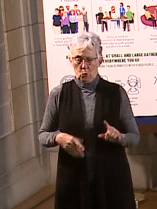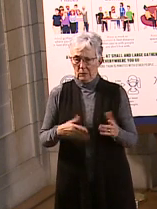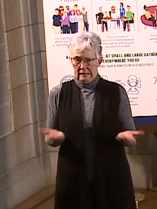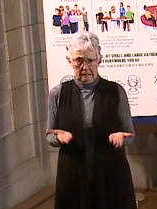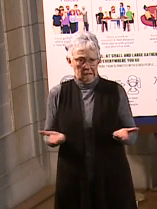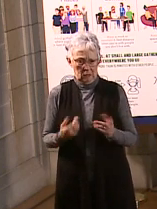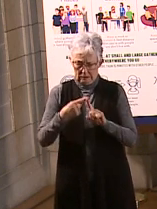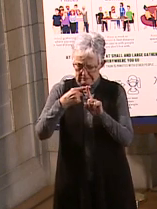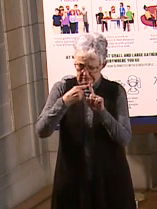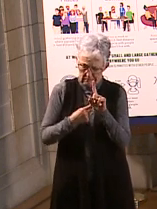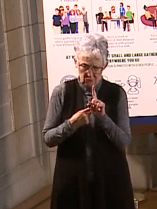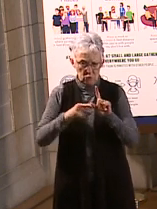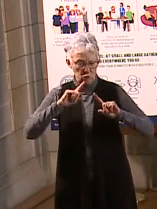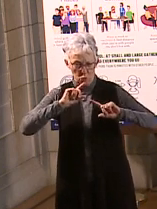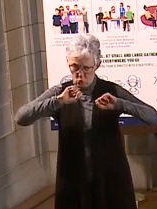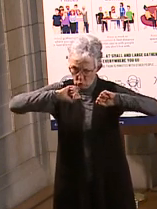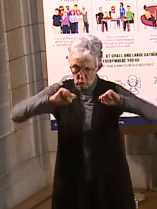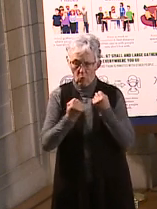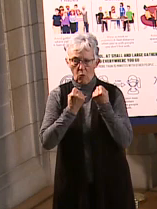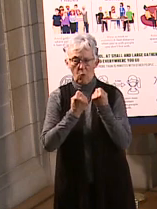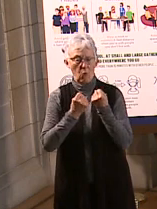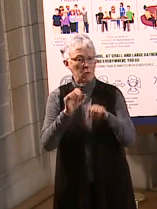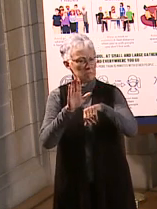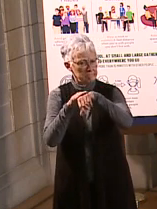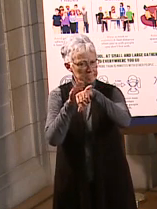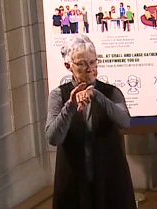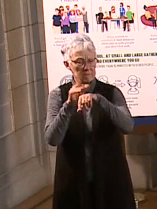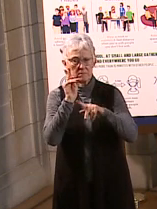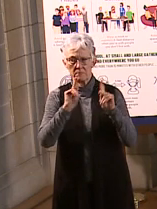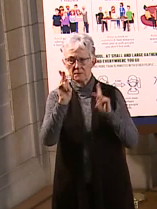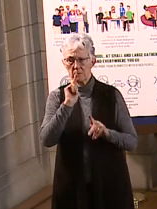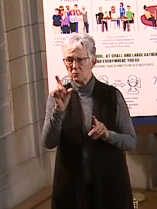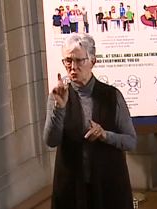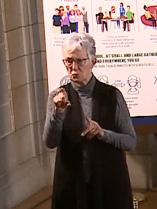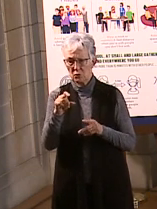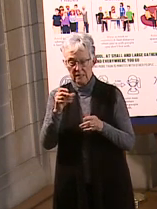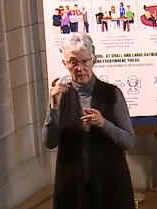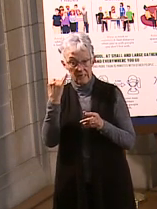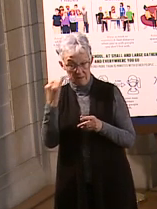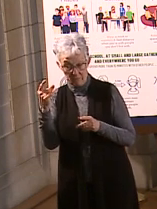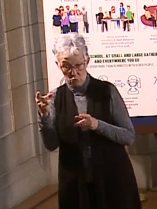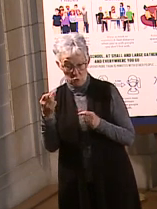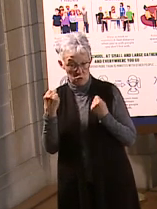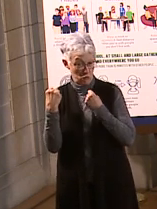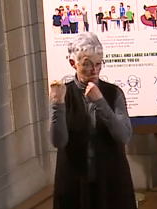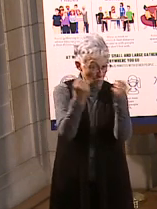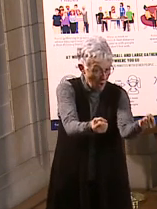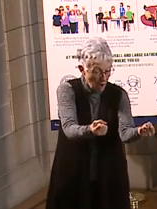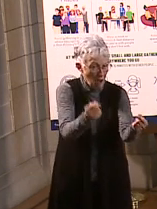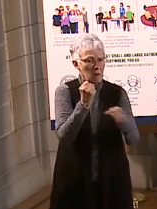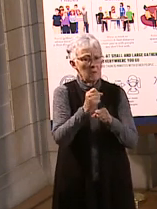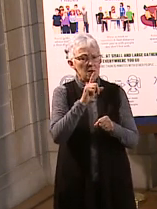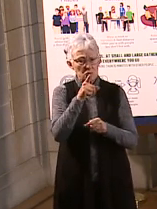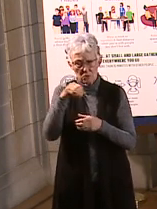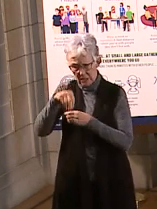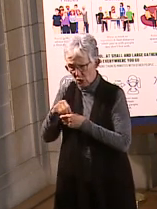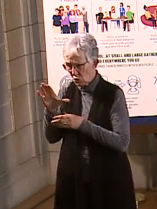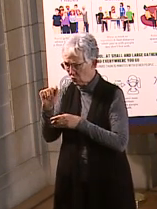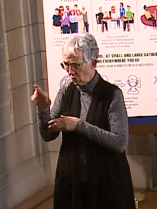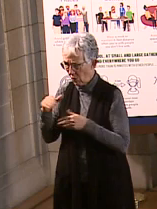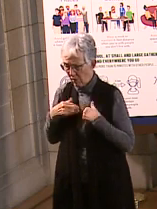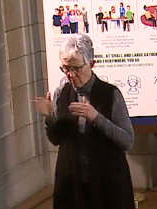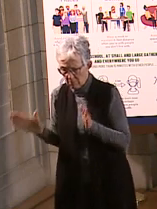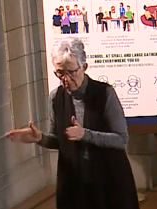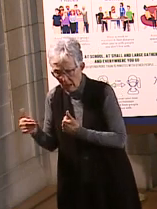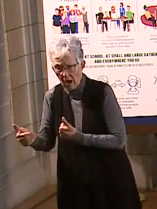that you're putting proper safety supplies in your car if you're going to be driving around. Have them at your house. We talked about that last